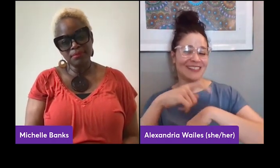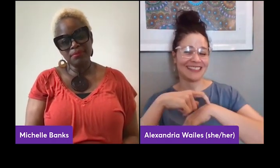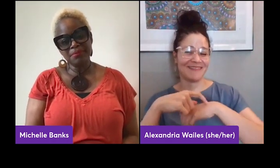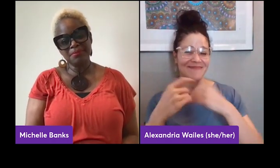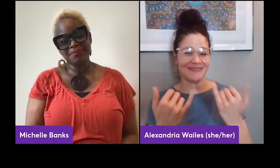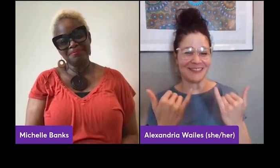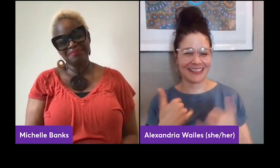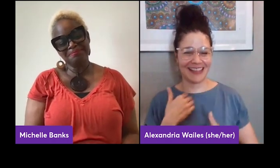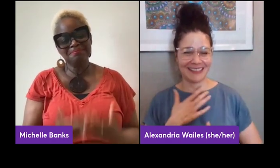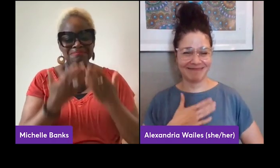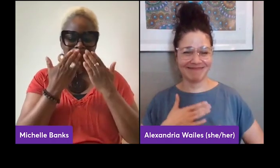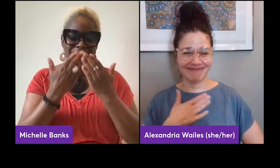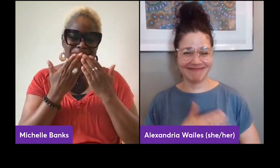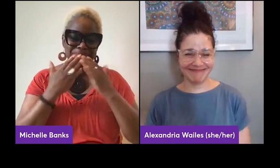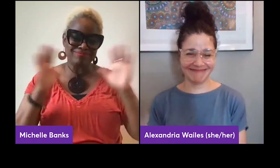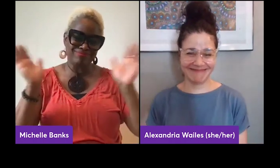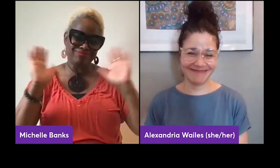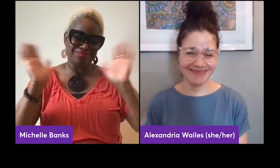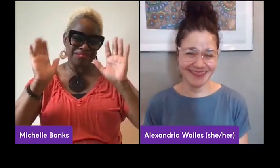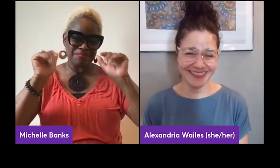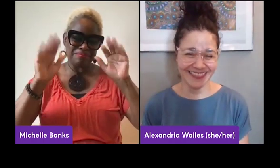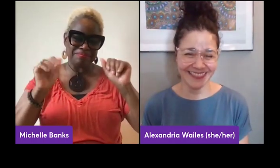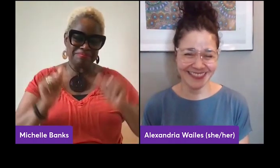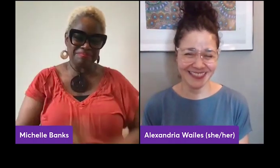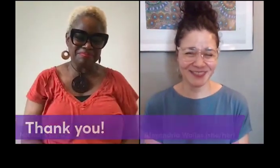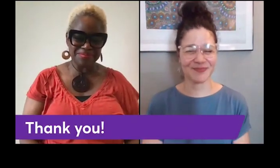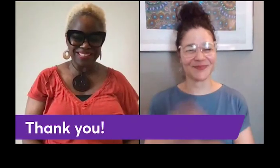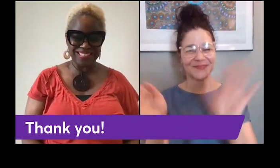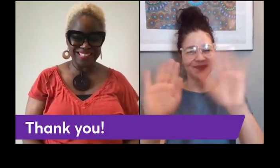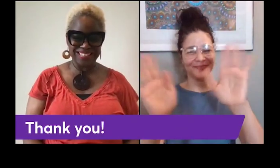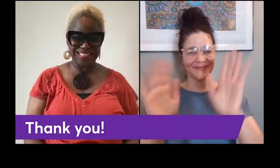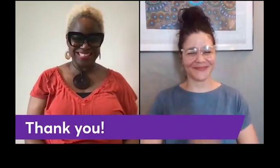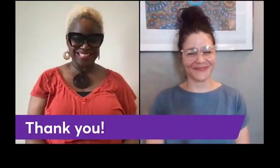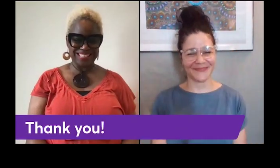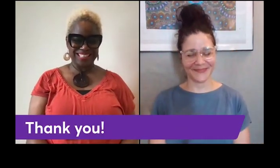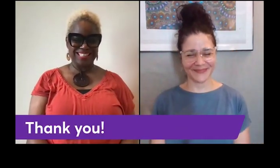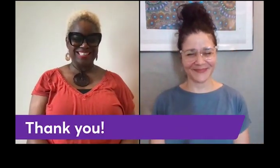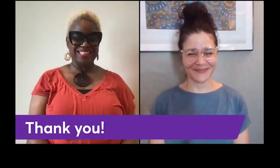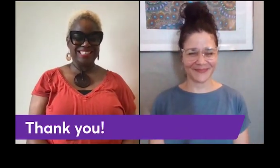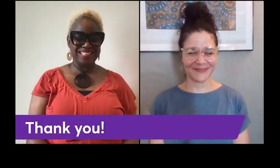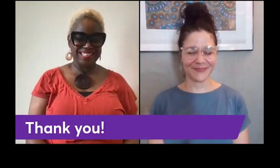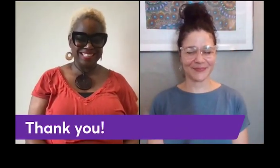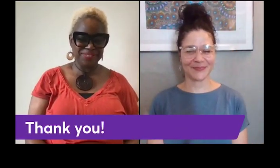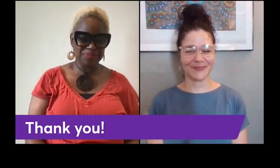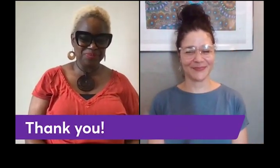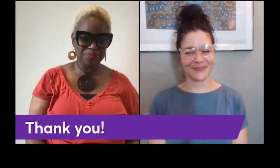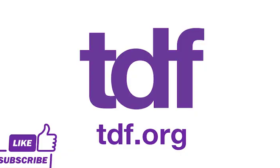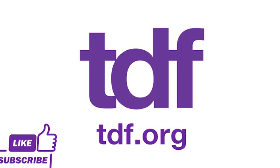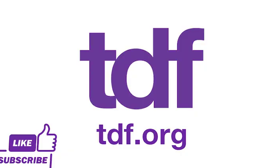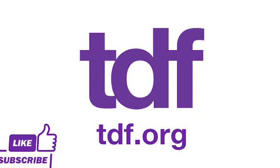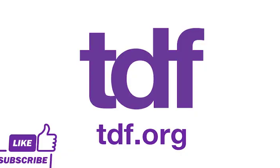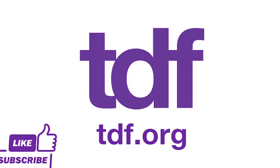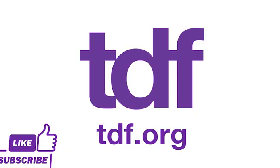Thank you for your time today. This was such a pleasure. Thank you. Bye, everyone.